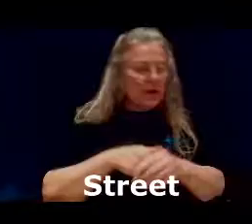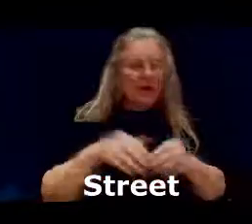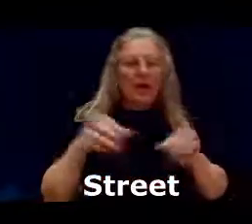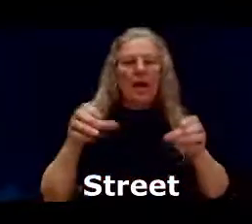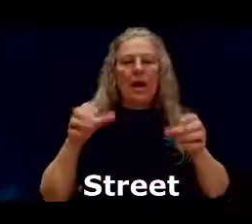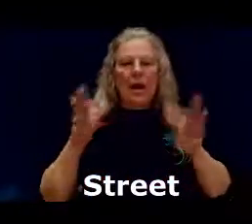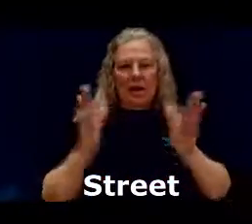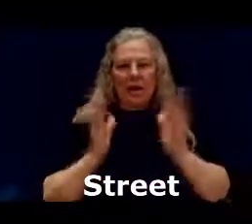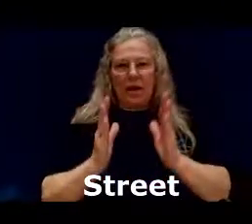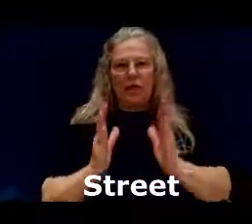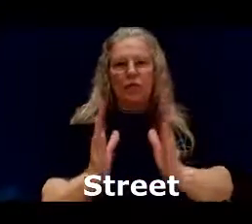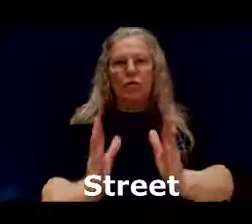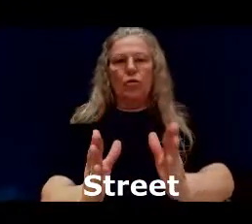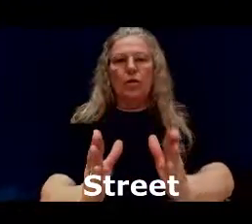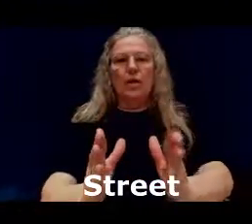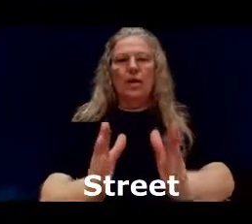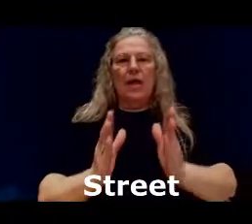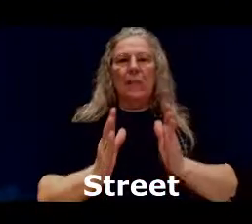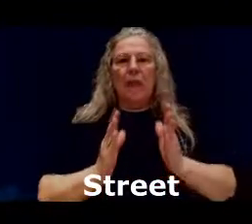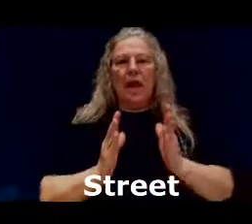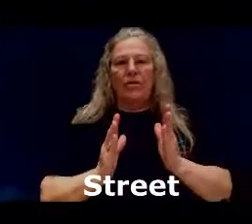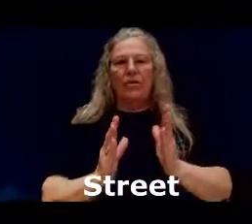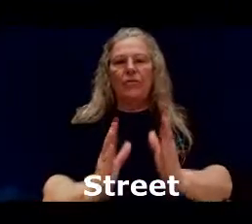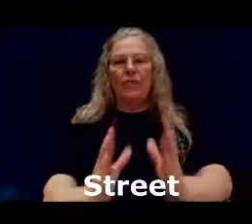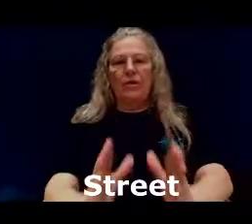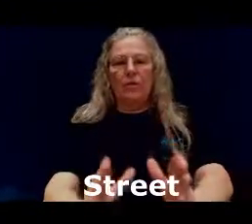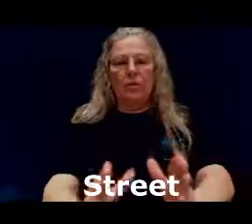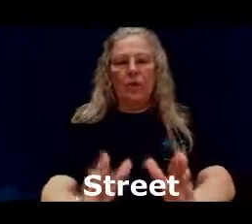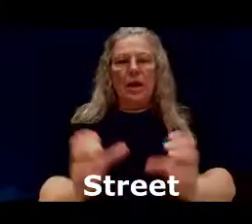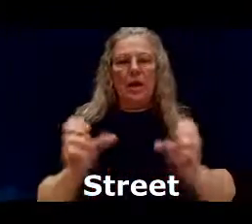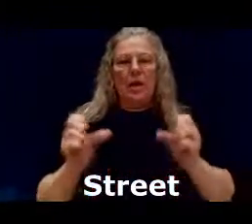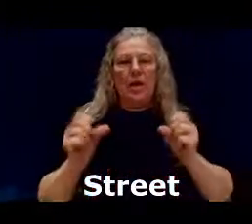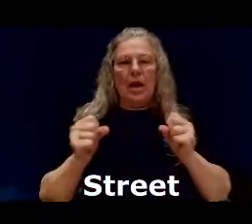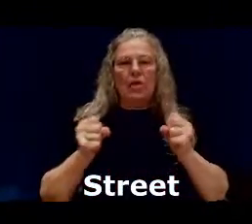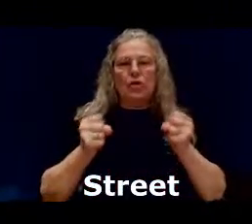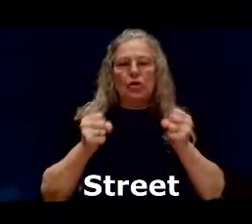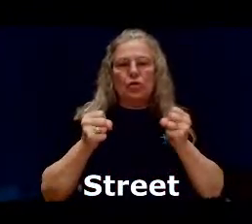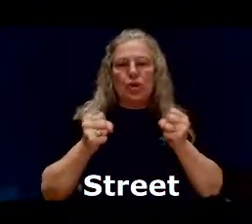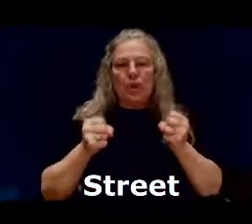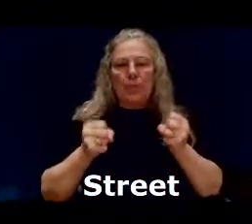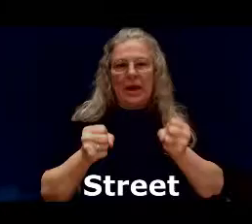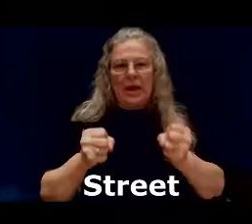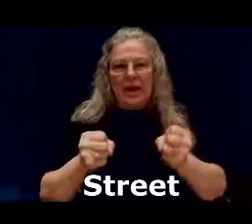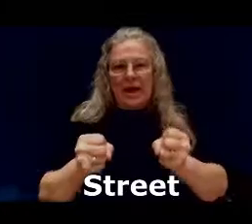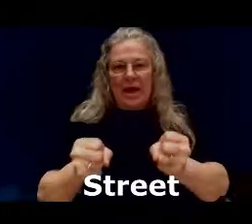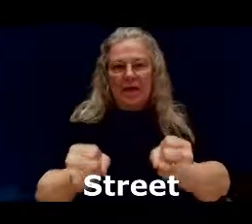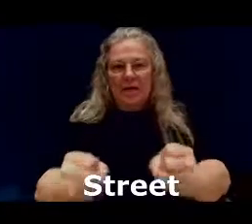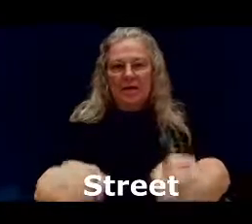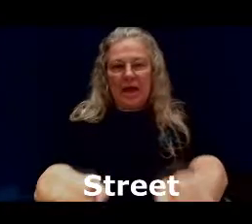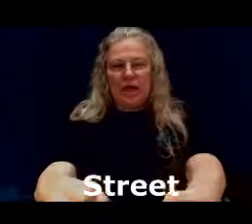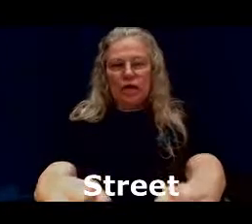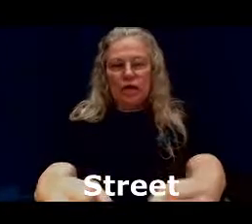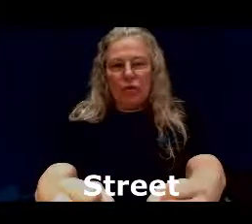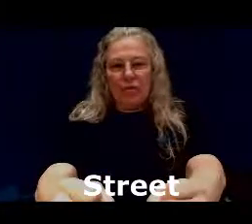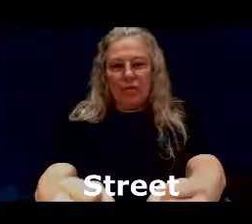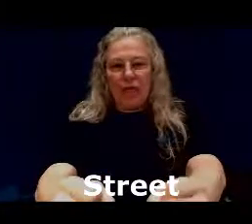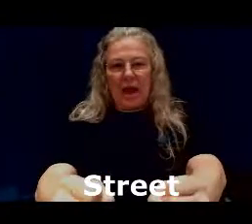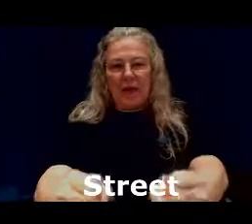Street, and again, you're looking at that path in front of you. Street being the S, taken straight out.